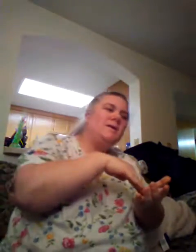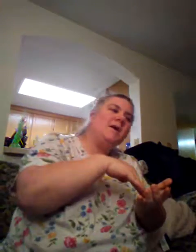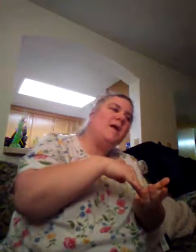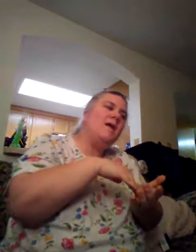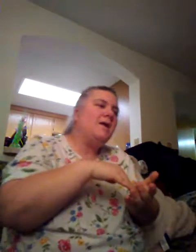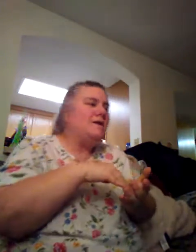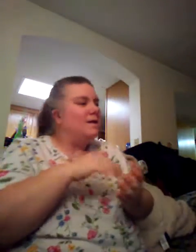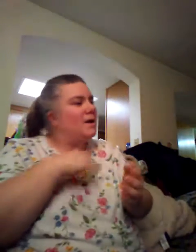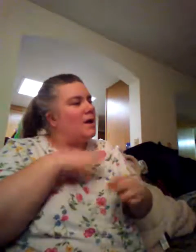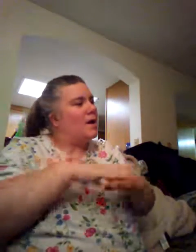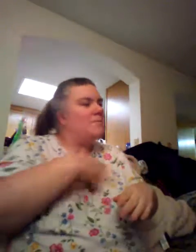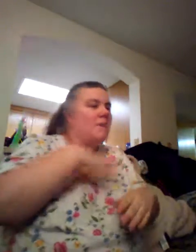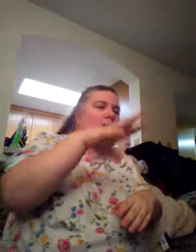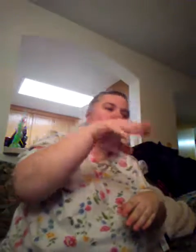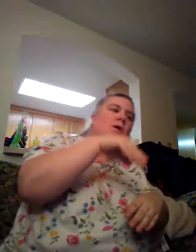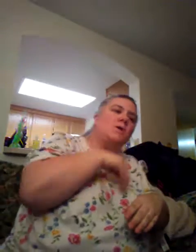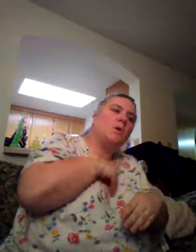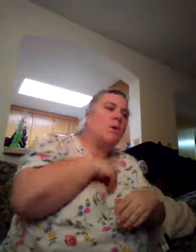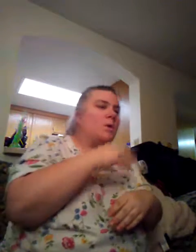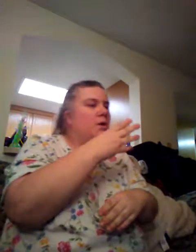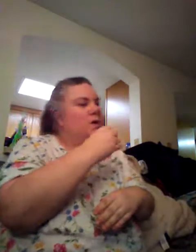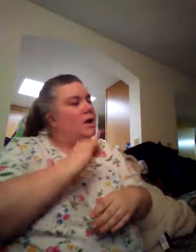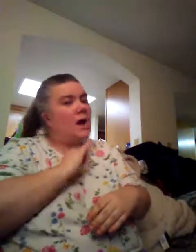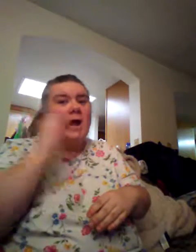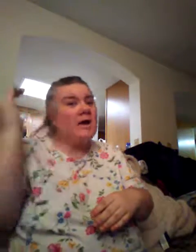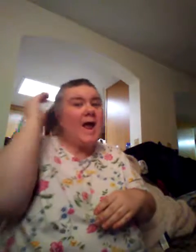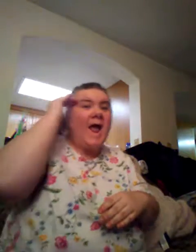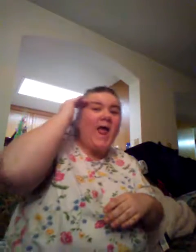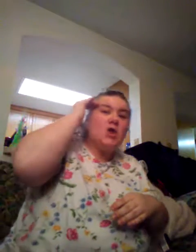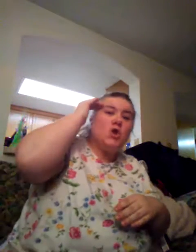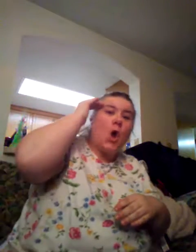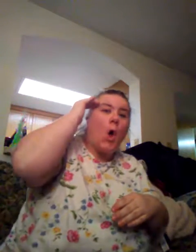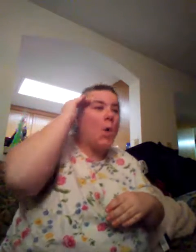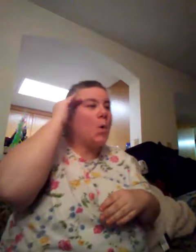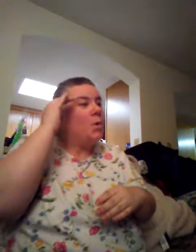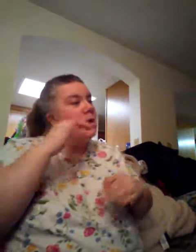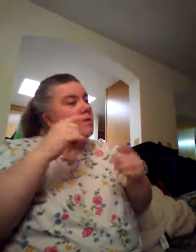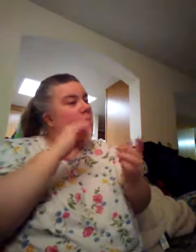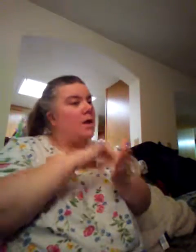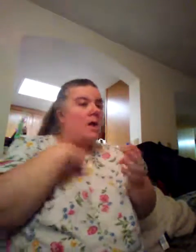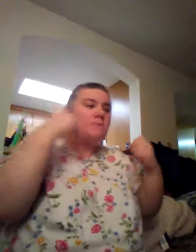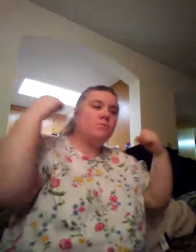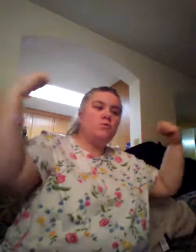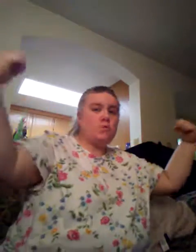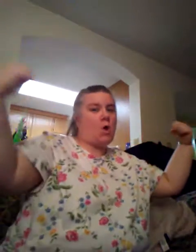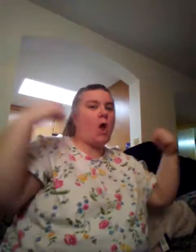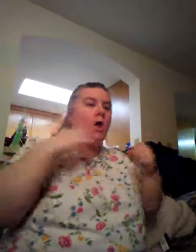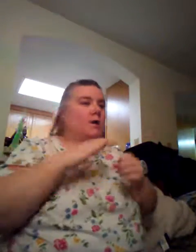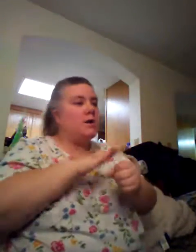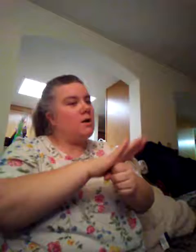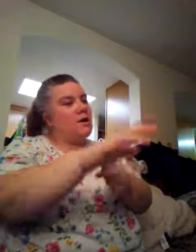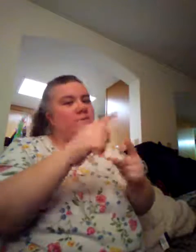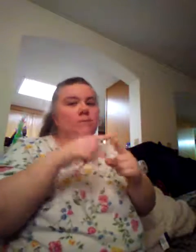again. On my own. And I know. That I'm strong enough